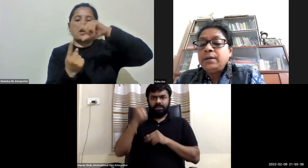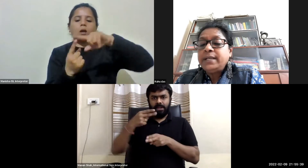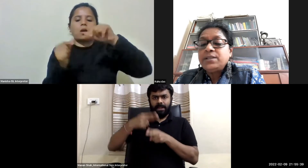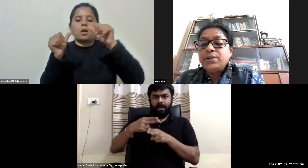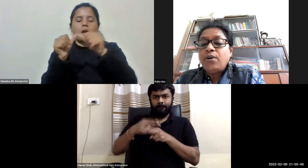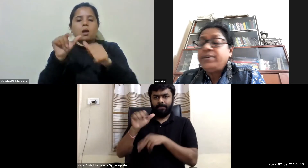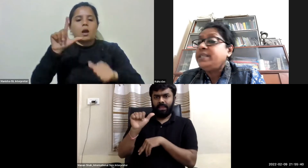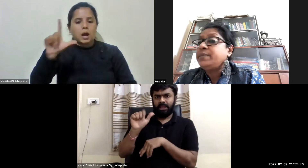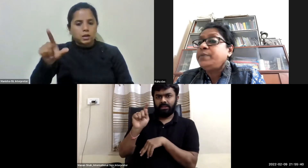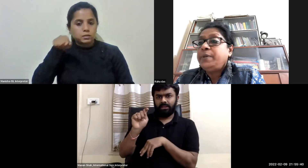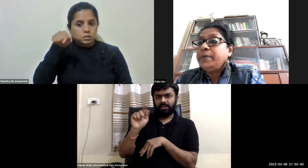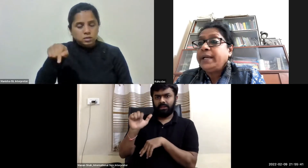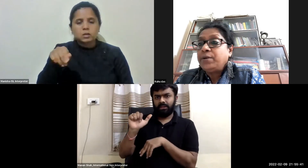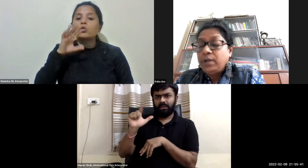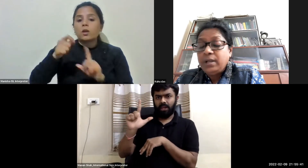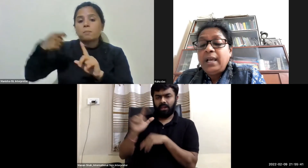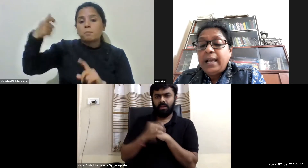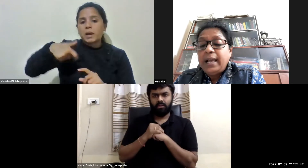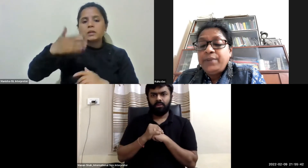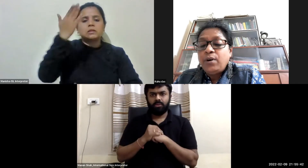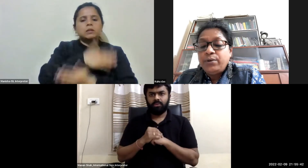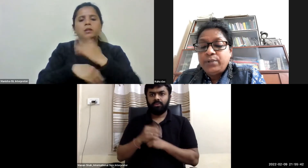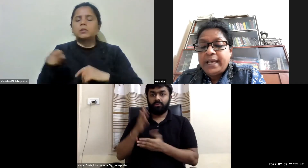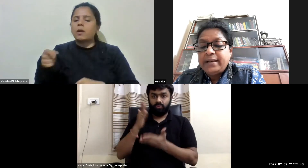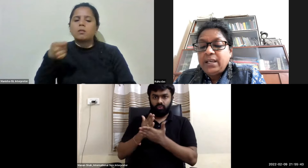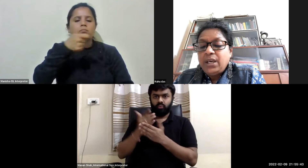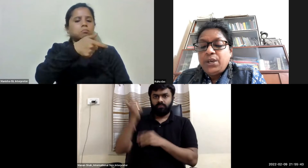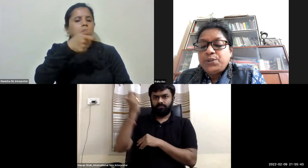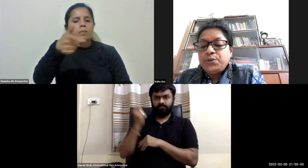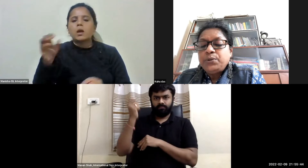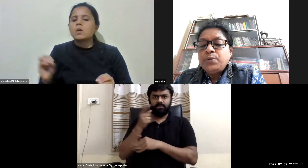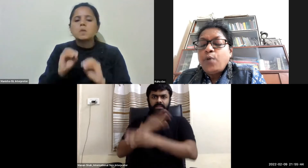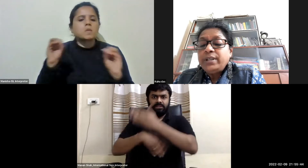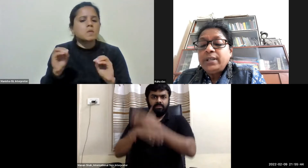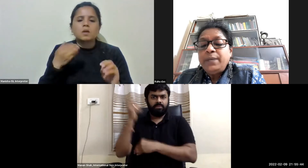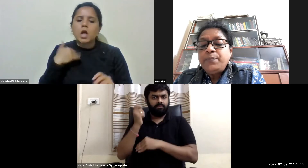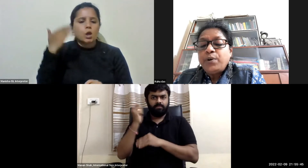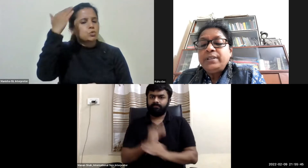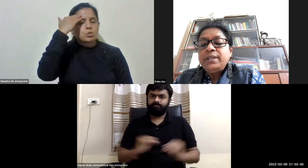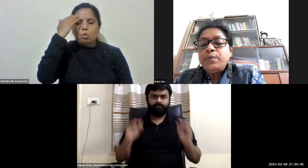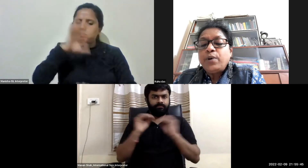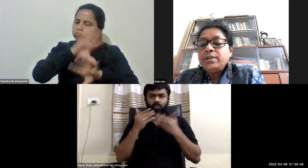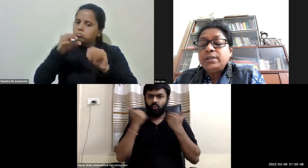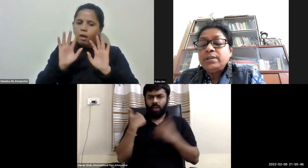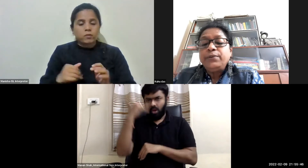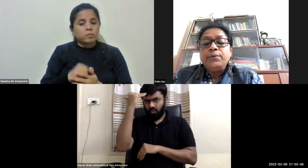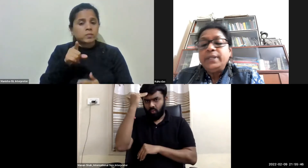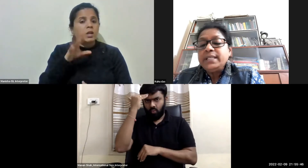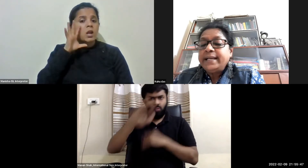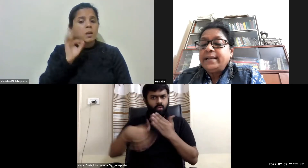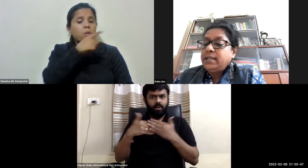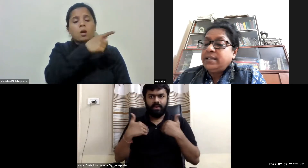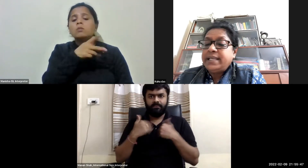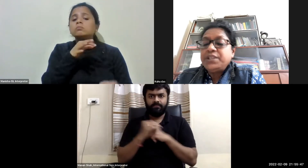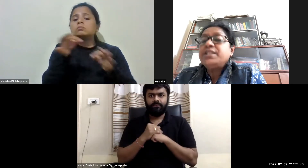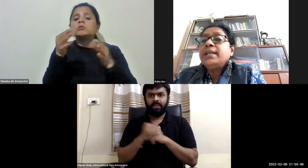scheme does not cover disabled people at all, and we all know that. So what important he brought forward